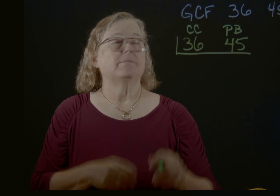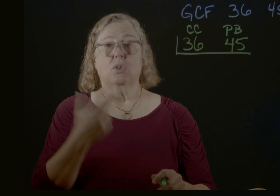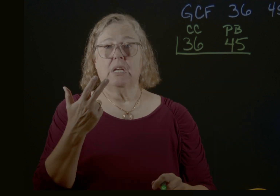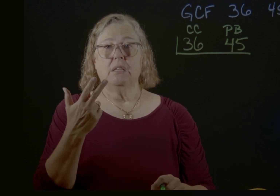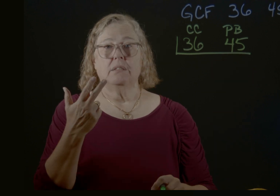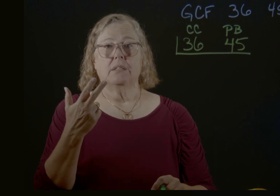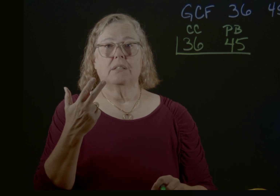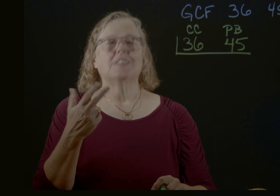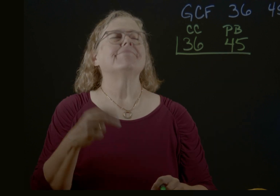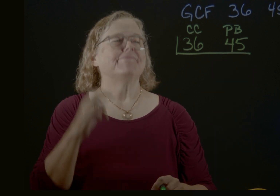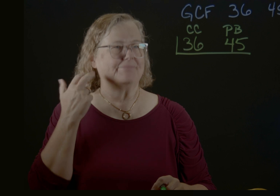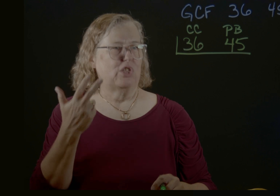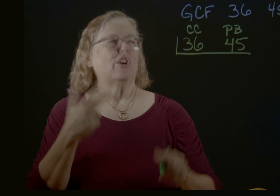3? Sure does.